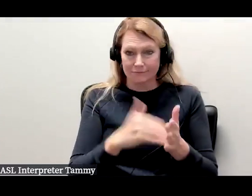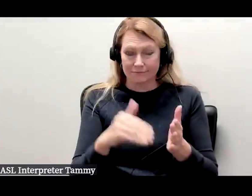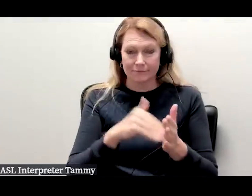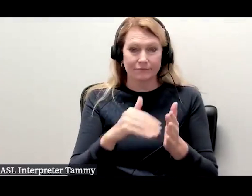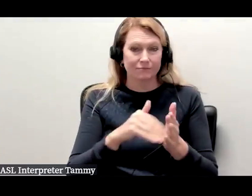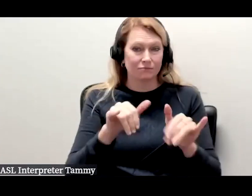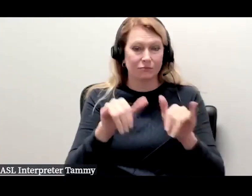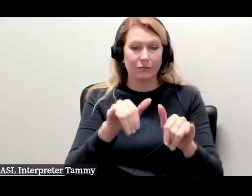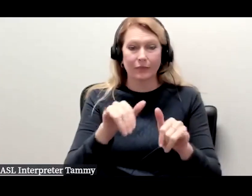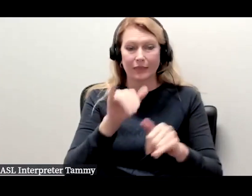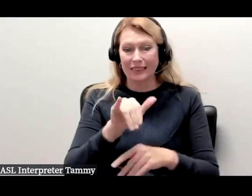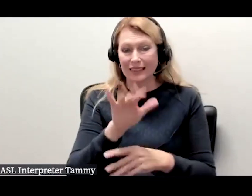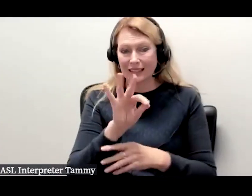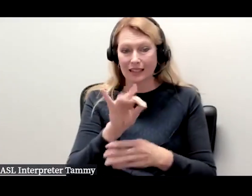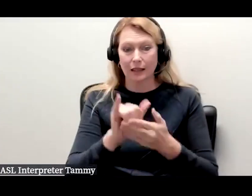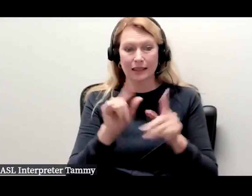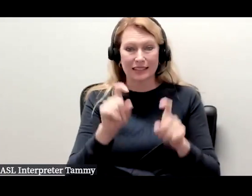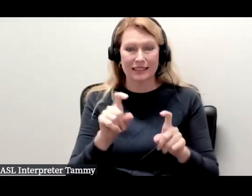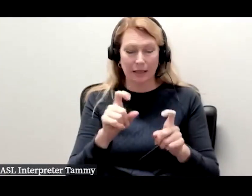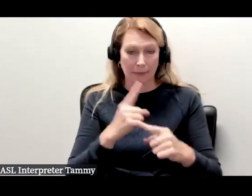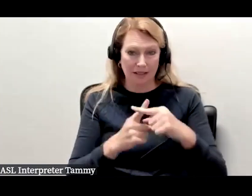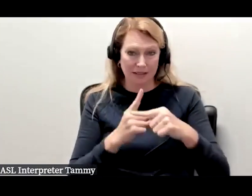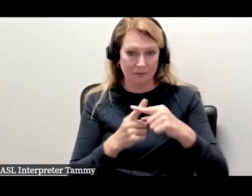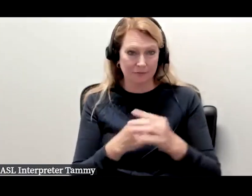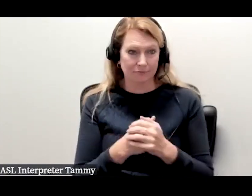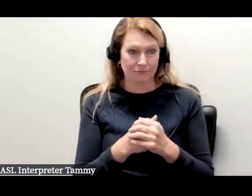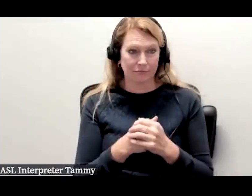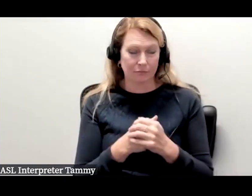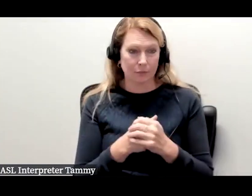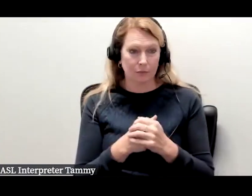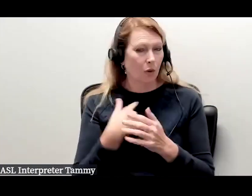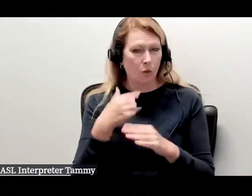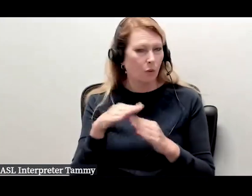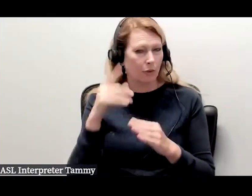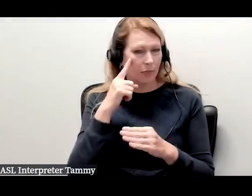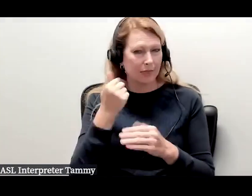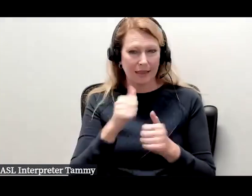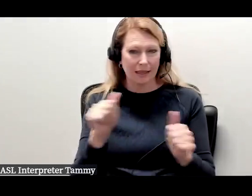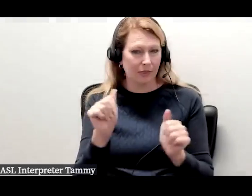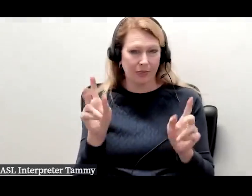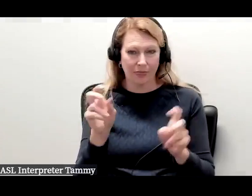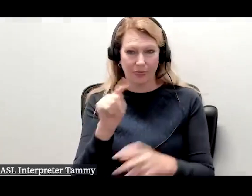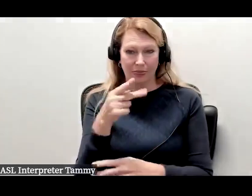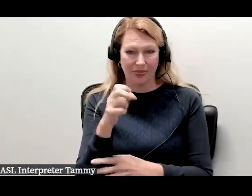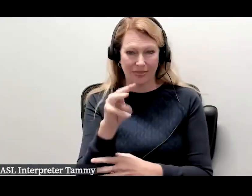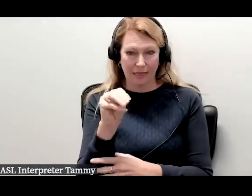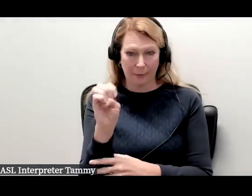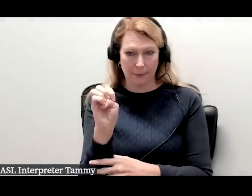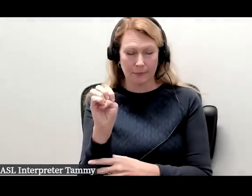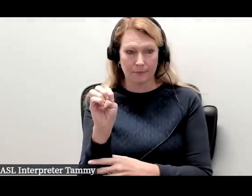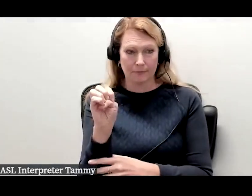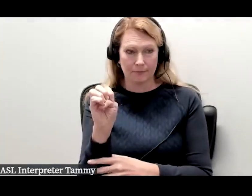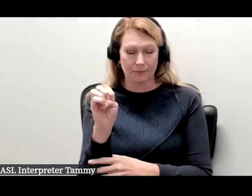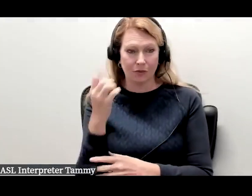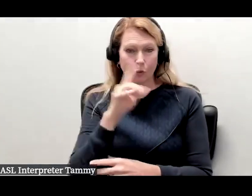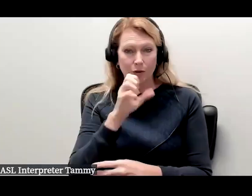among the 9 that did test positive? I don't think there were any recurring themes as far as the